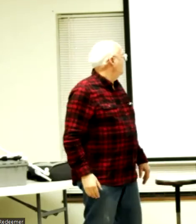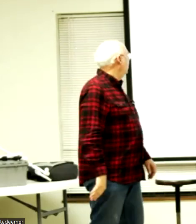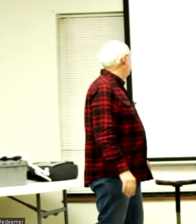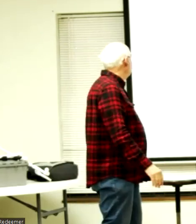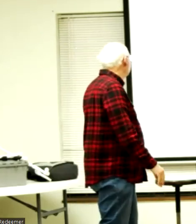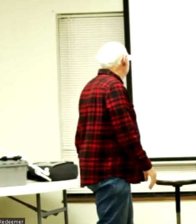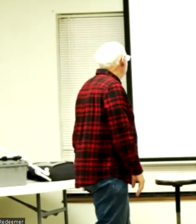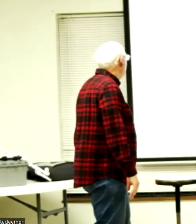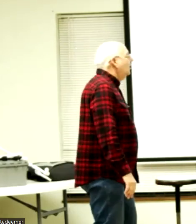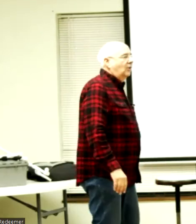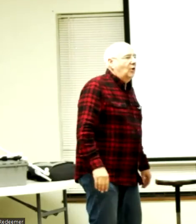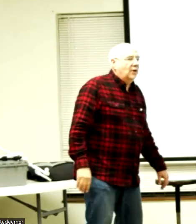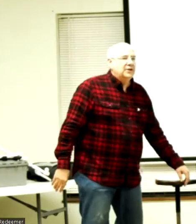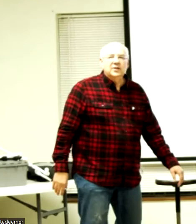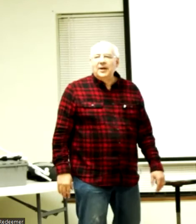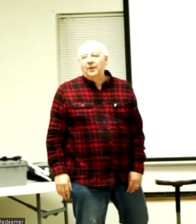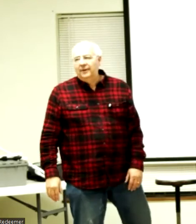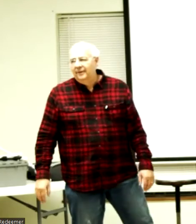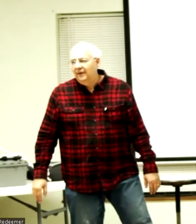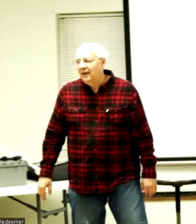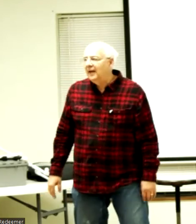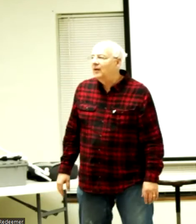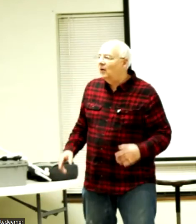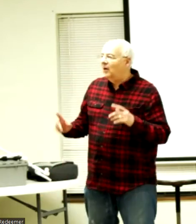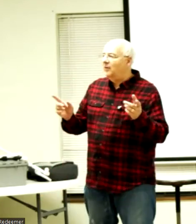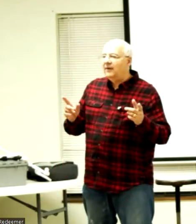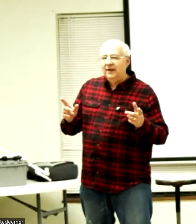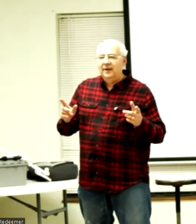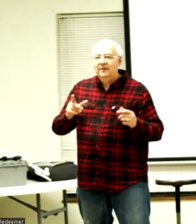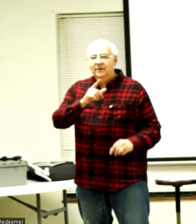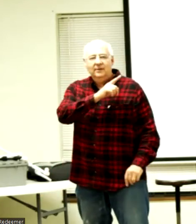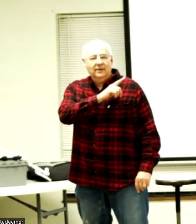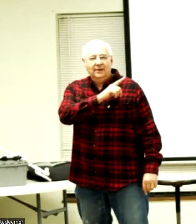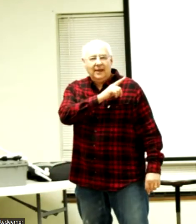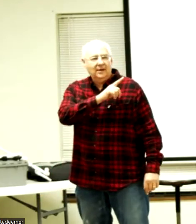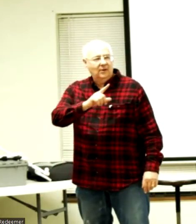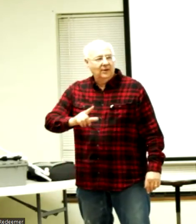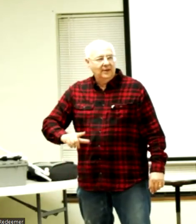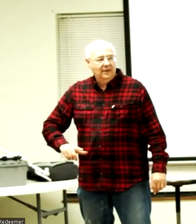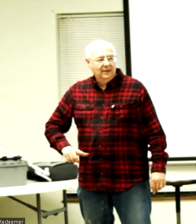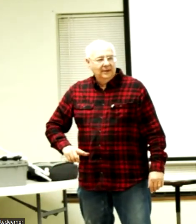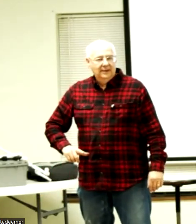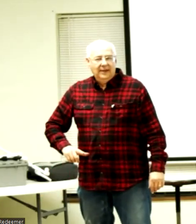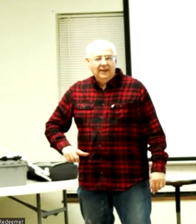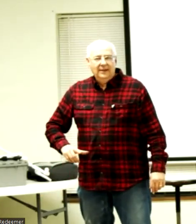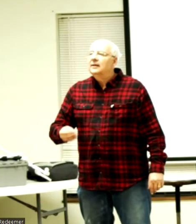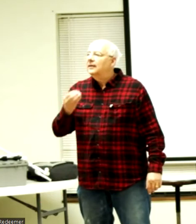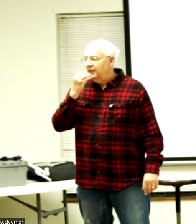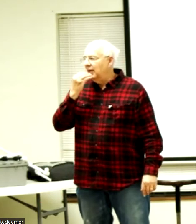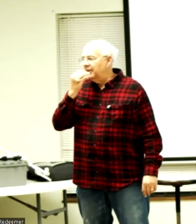Okay. Lord's Supper. Okay. Lord, we've done Lord. Okay. Supper,